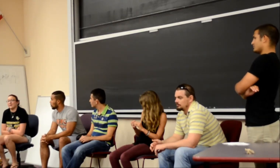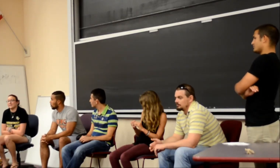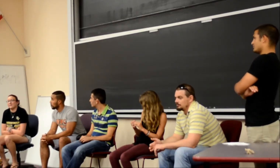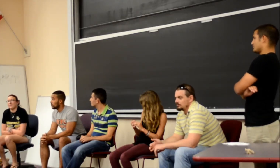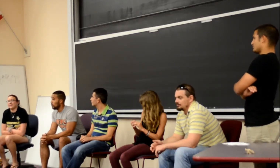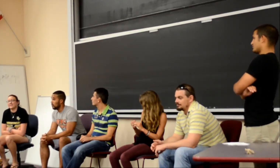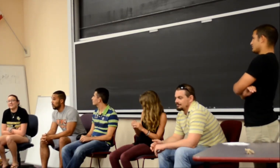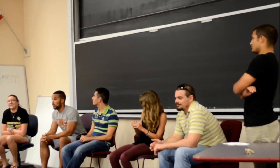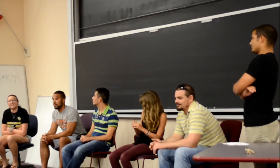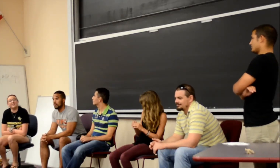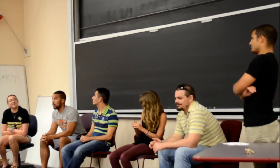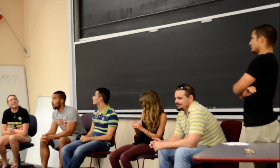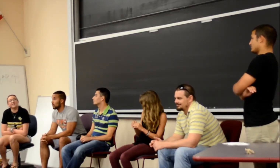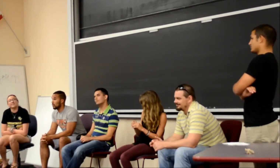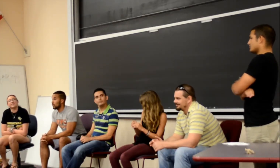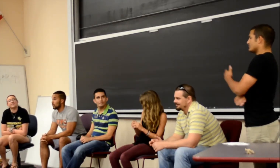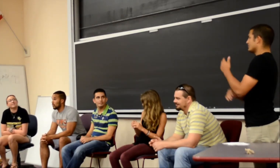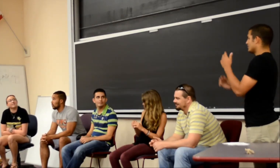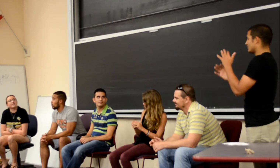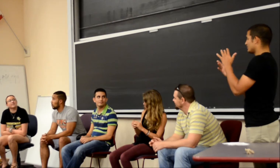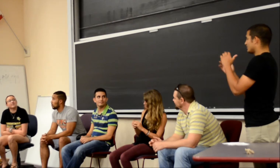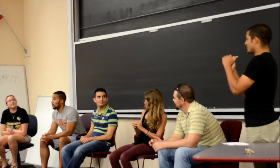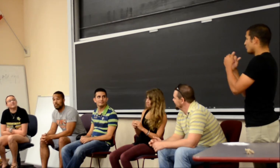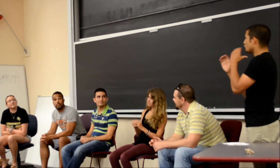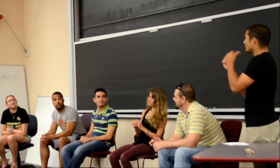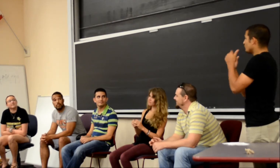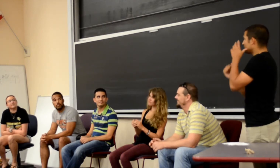Got a question was.